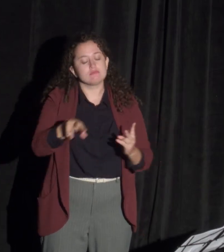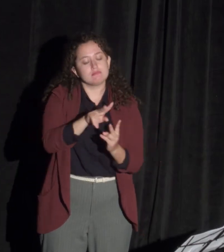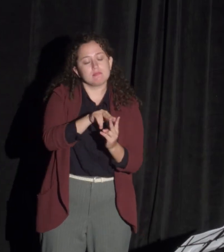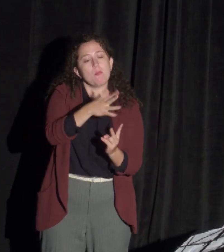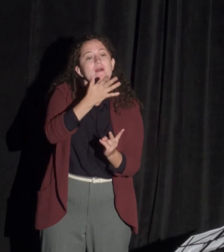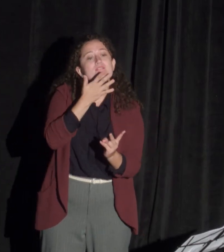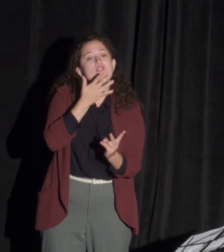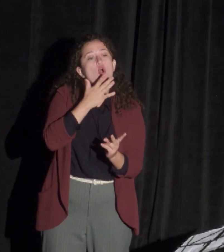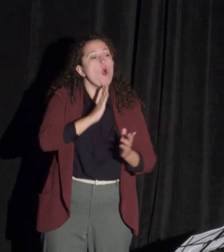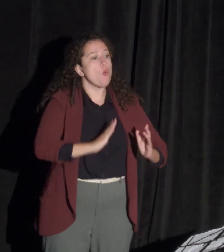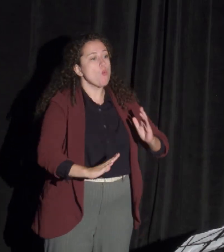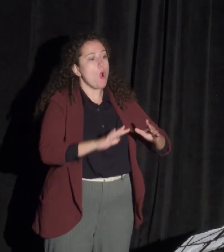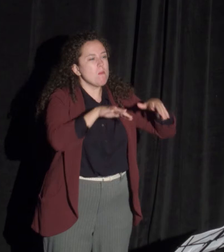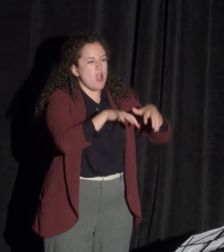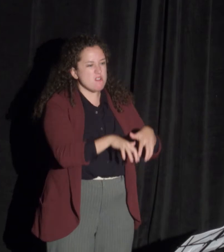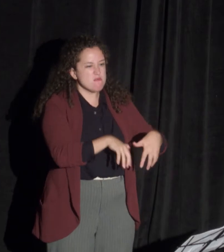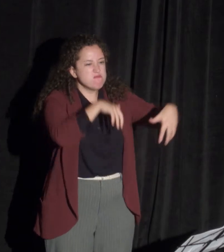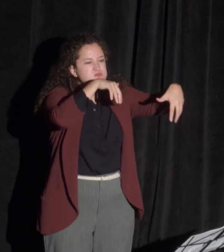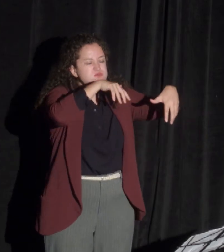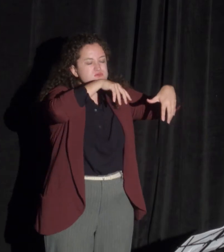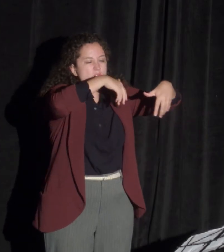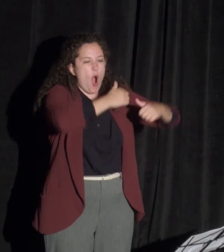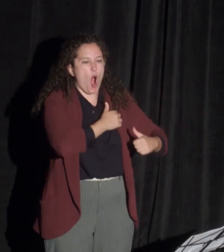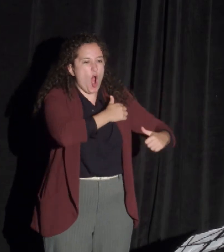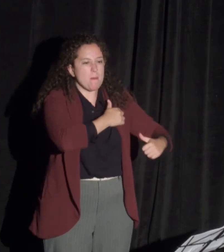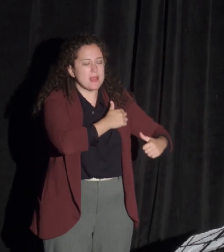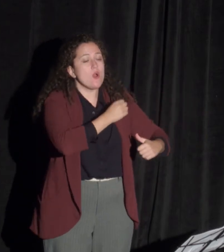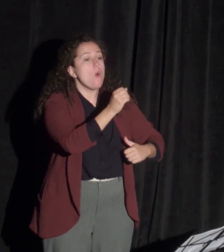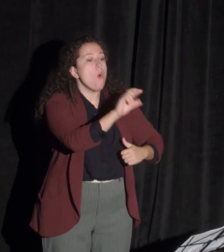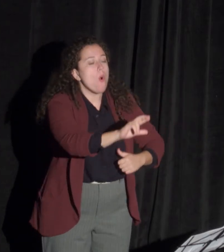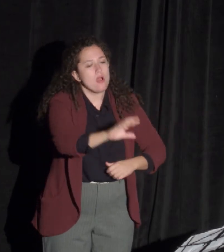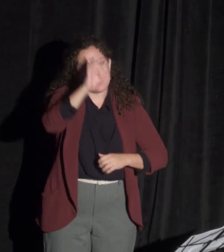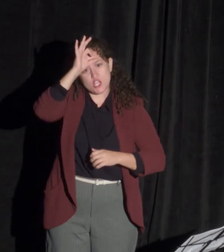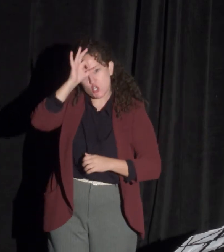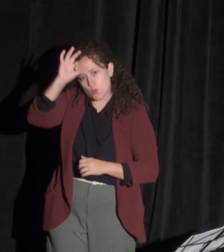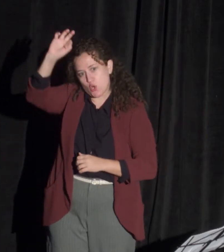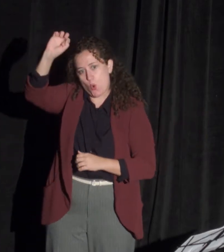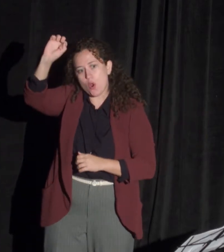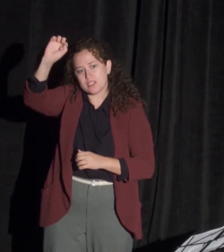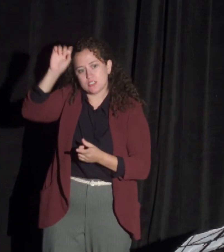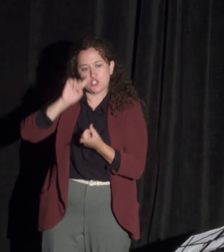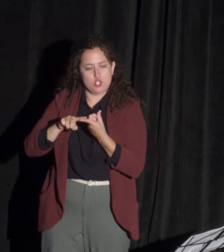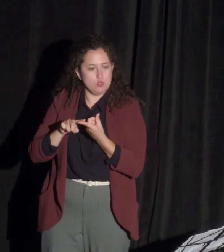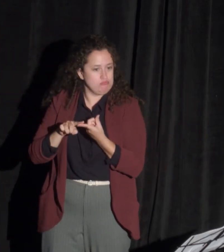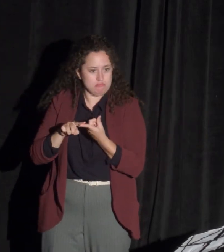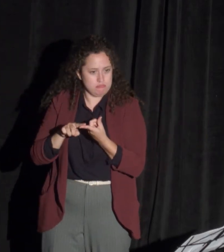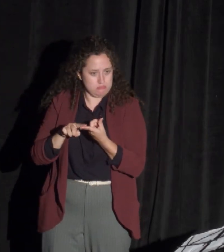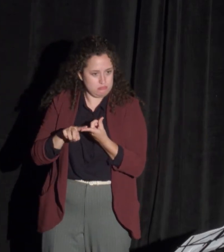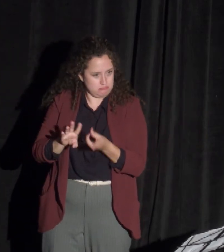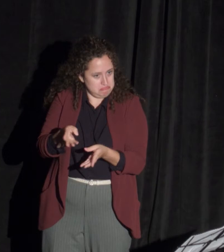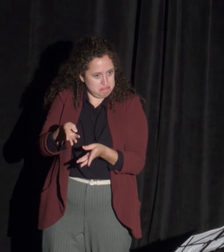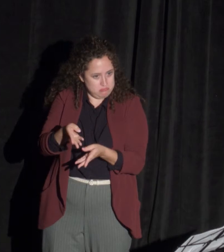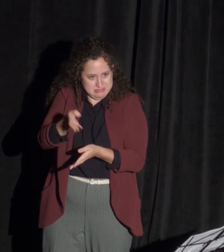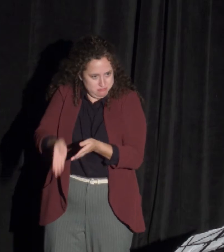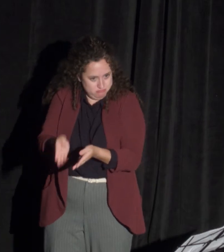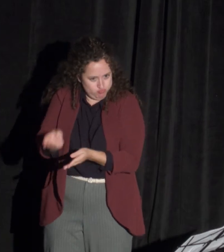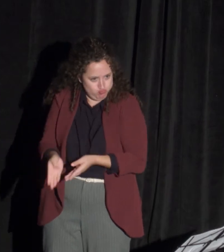robot army or a herd of unicorns to do your bidding? Unicorns. All right. Fair enough. Fair